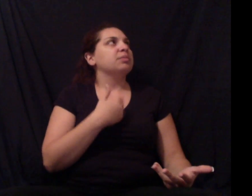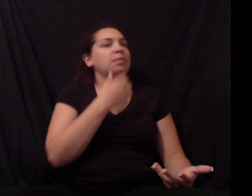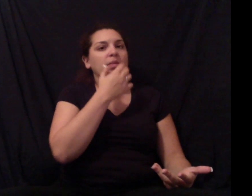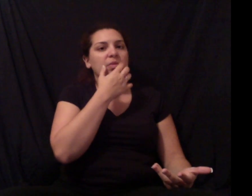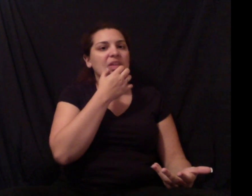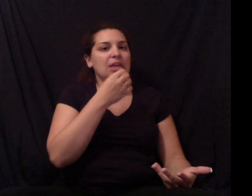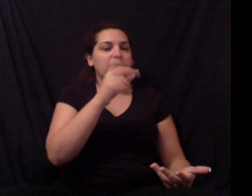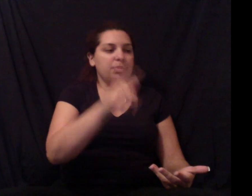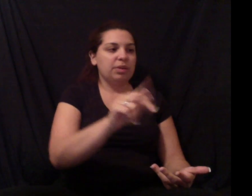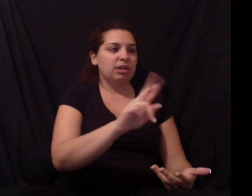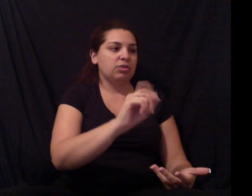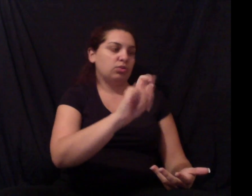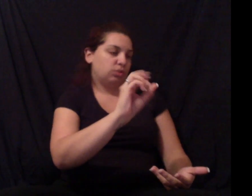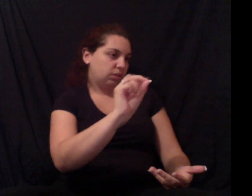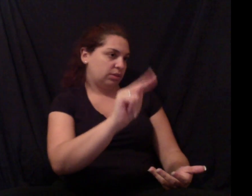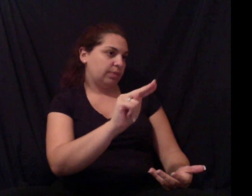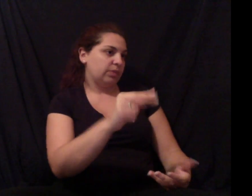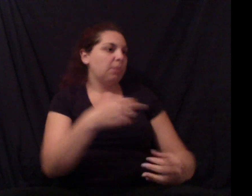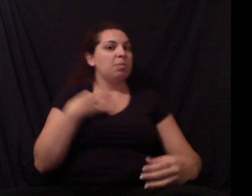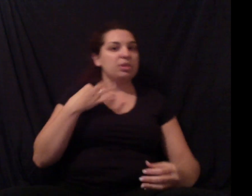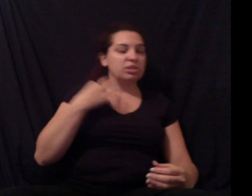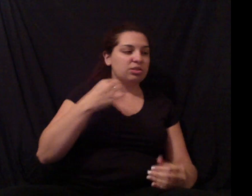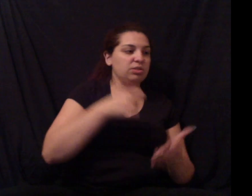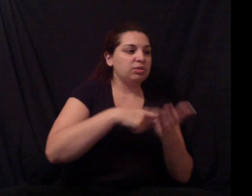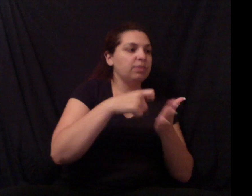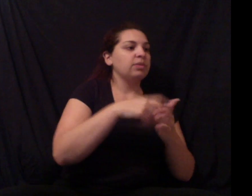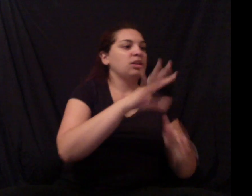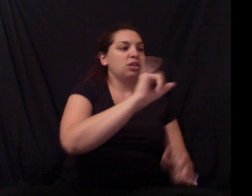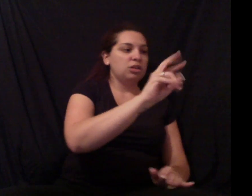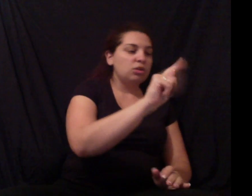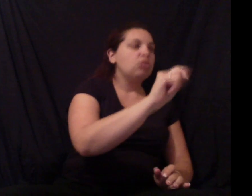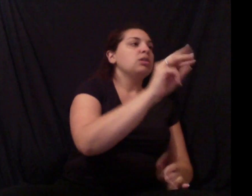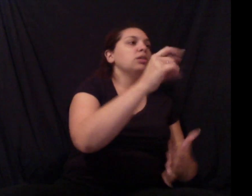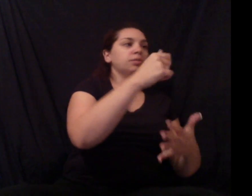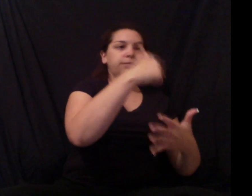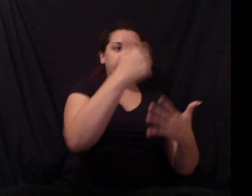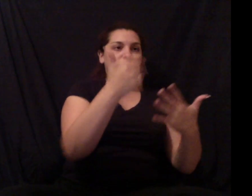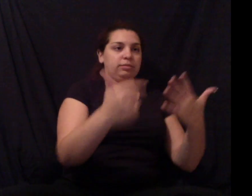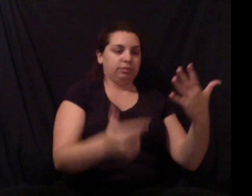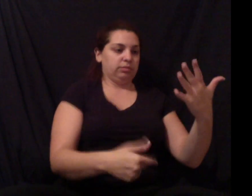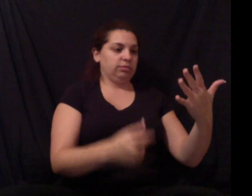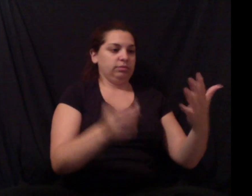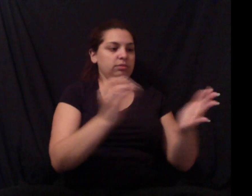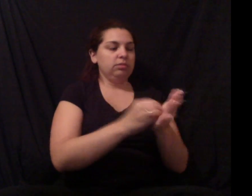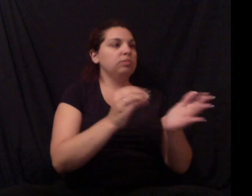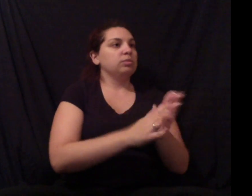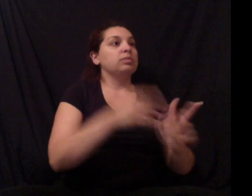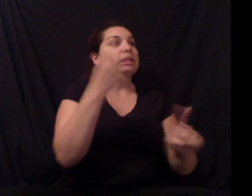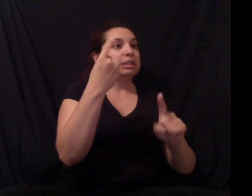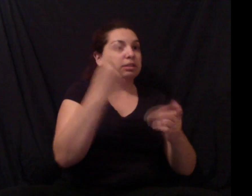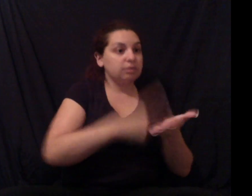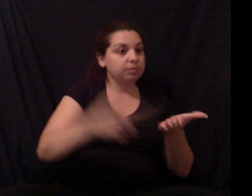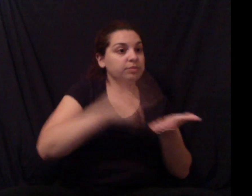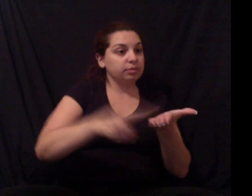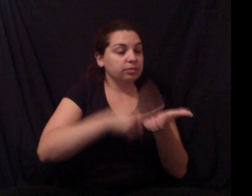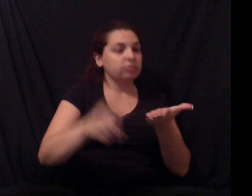with Patreon, with my, t-shirt sales, with YouTube, with the album sales and recording every week and all this stuff,